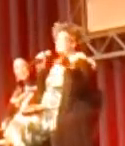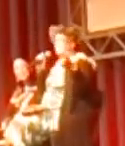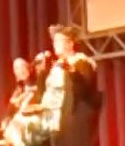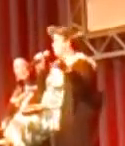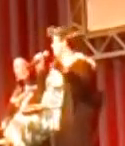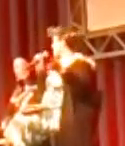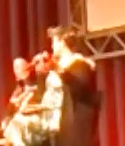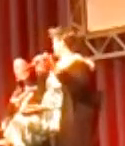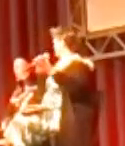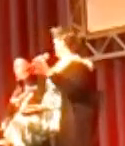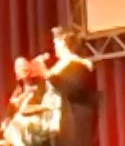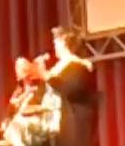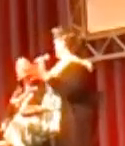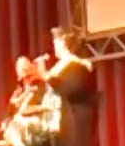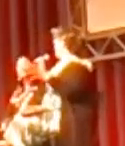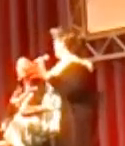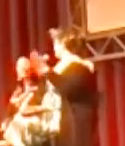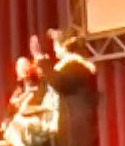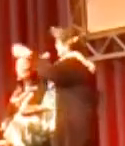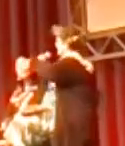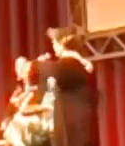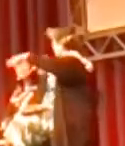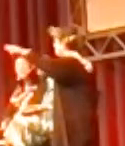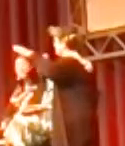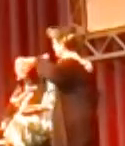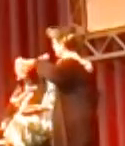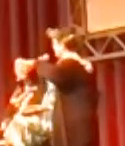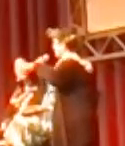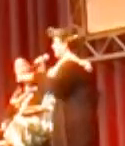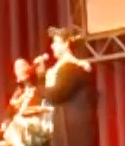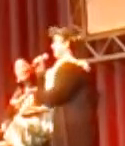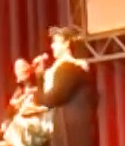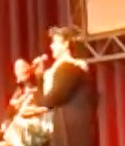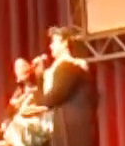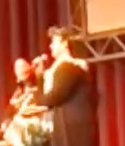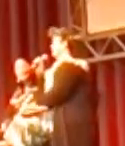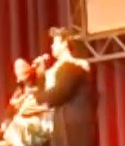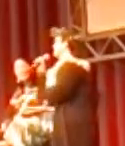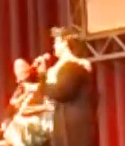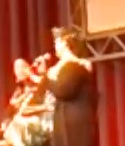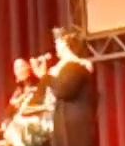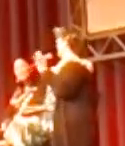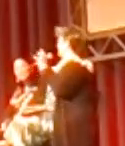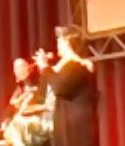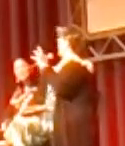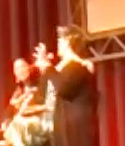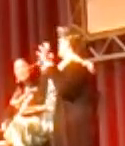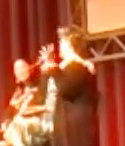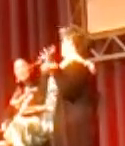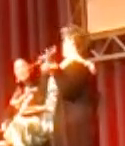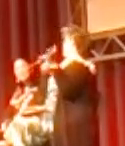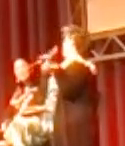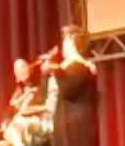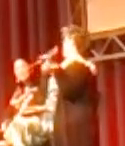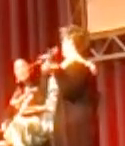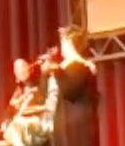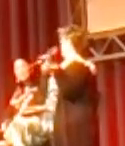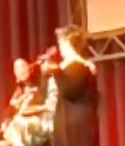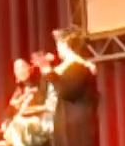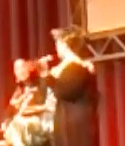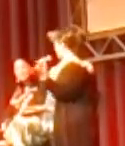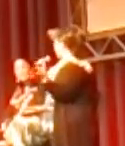Cook Island performance that media put together. And it was in that massive